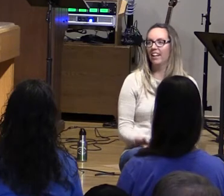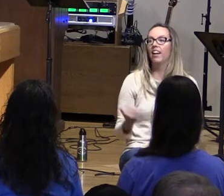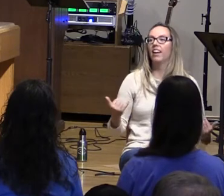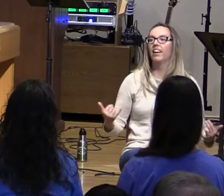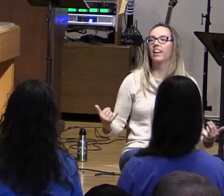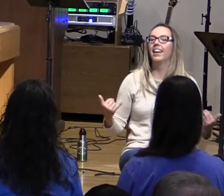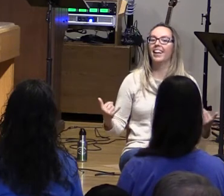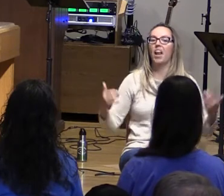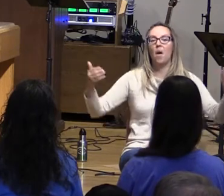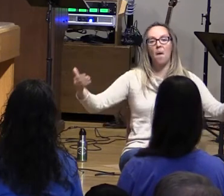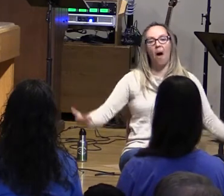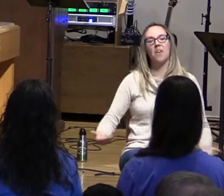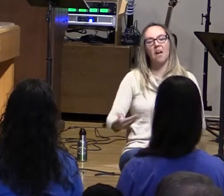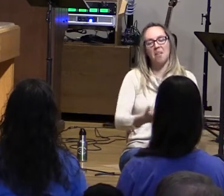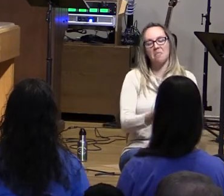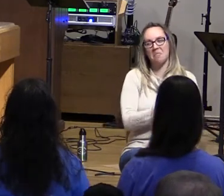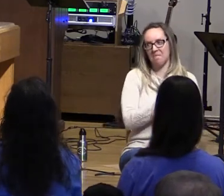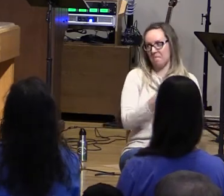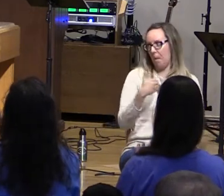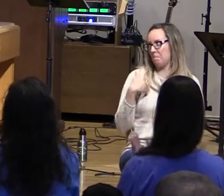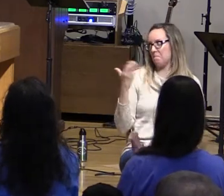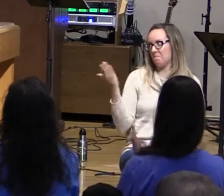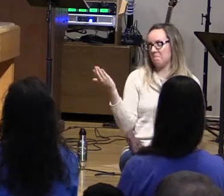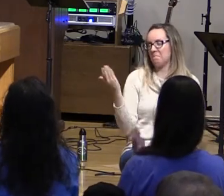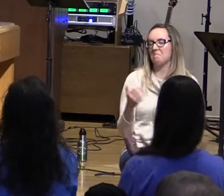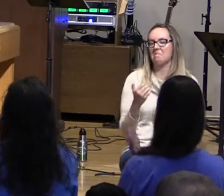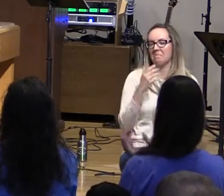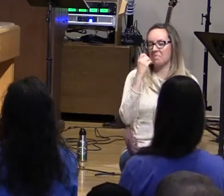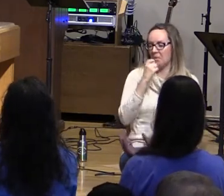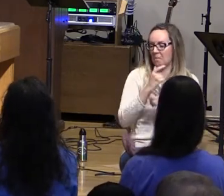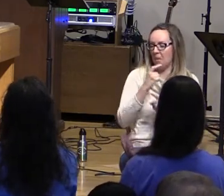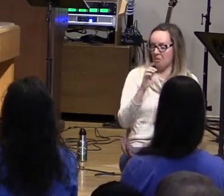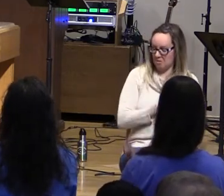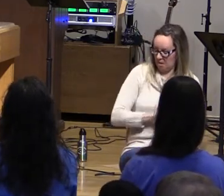Friends, let us welcome our newest brother in Christ.